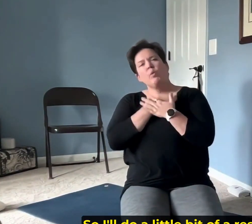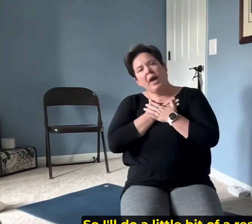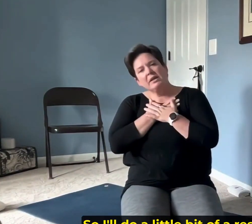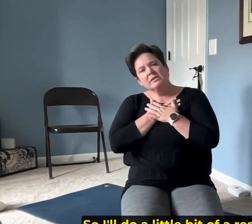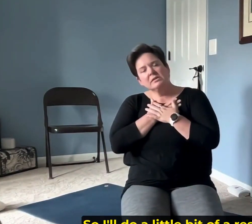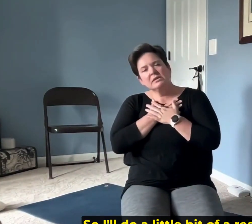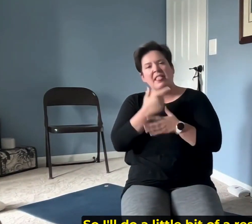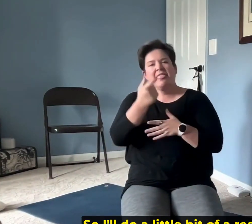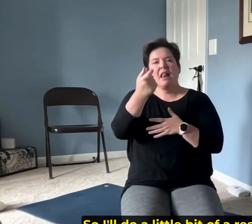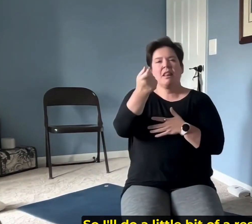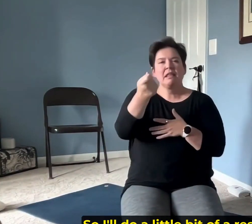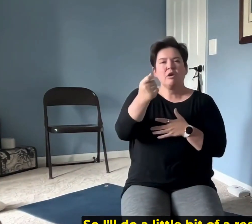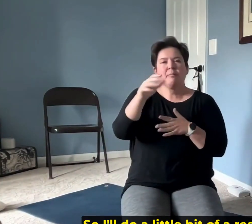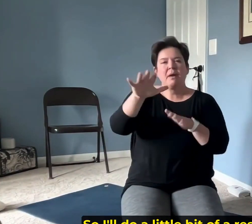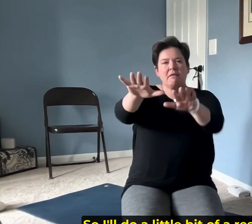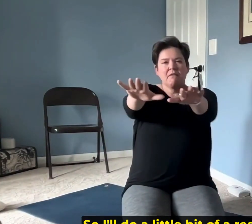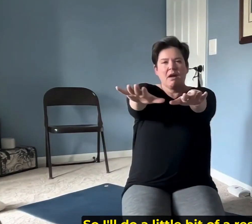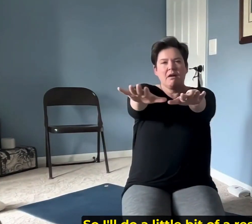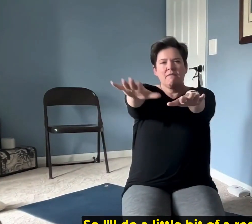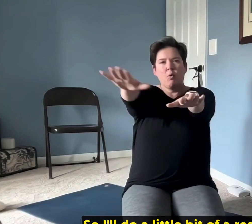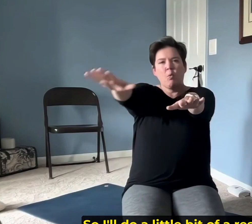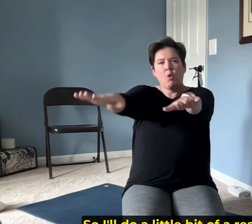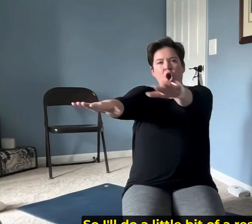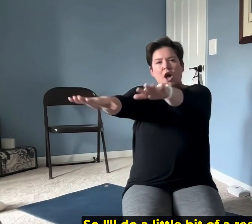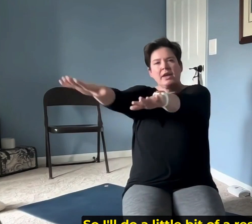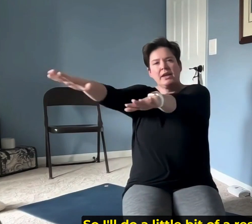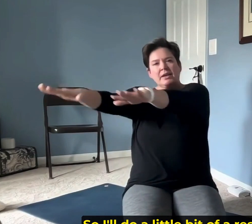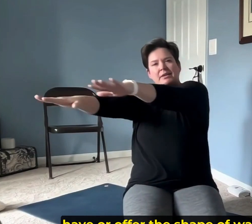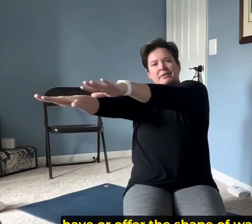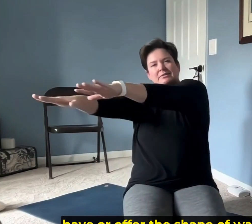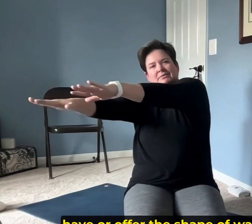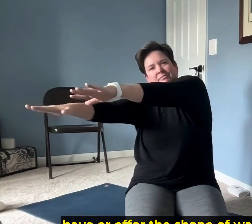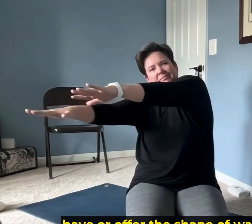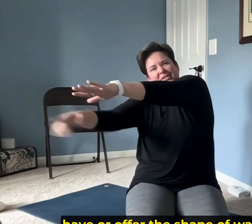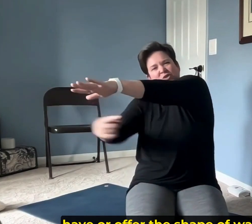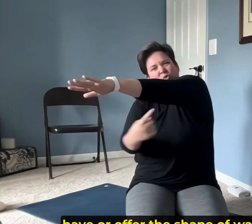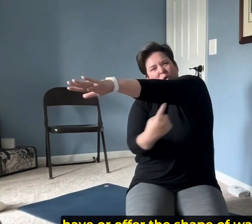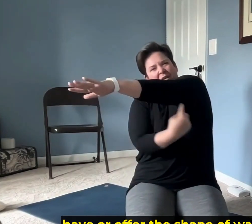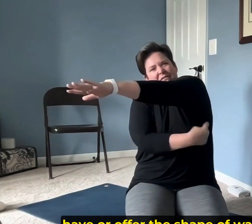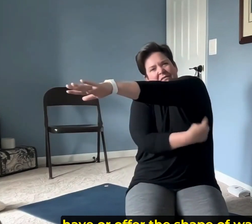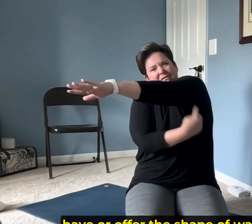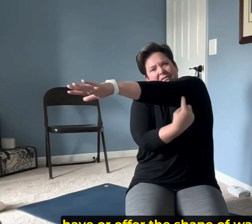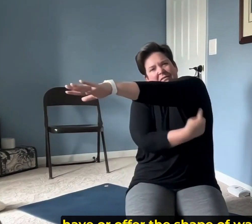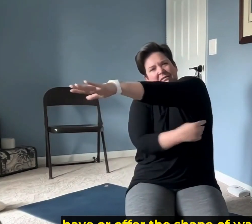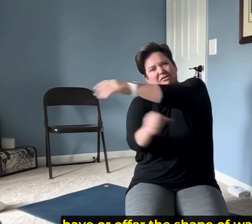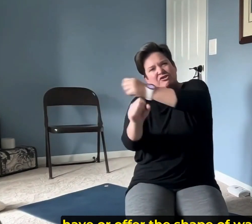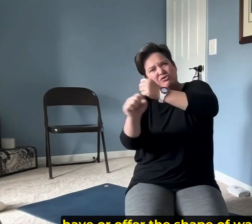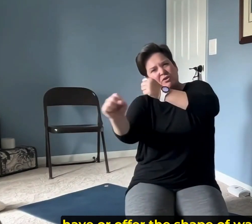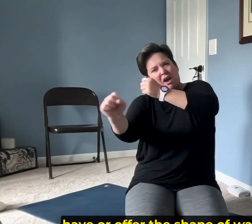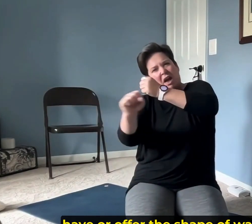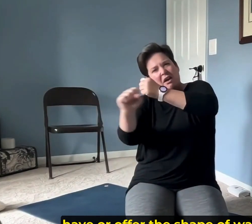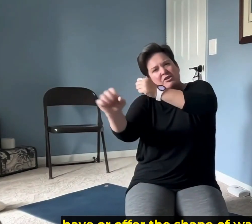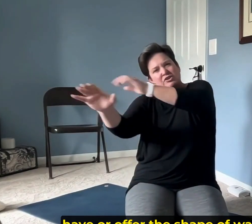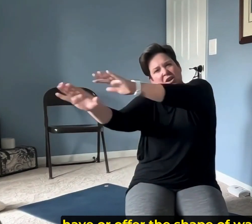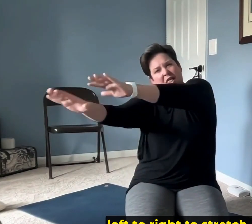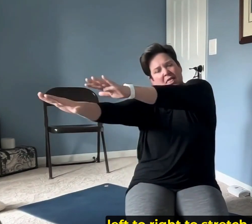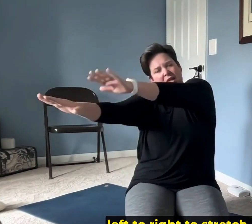So I'll do a little bit of a rest, and then I'll also have or offer the shape of walking your arms from left to right